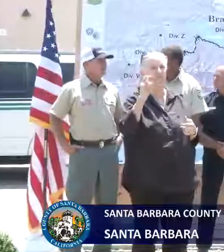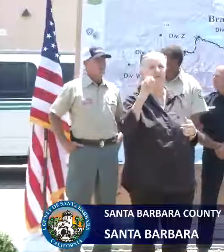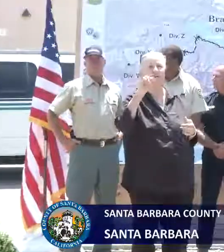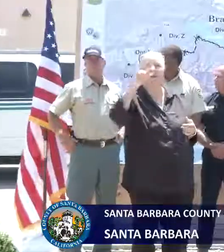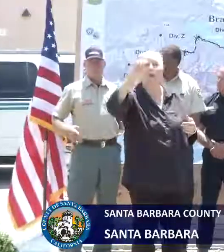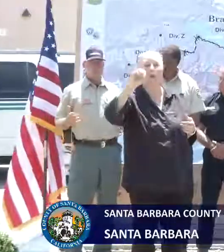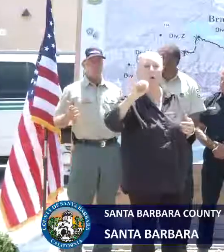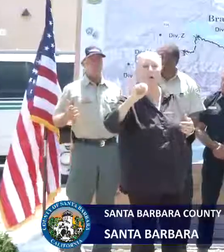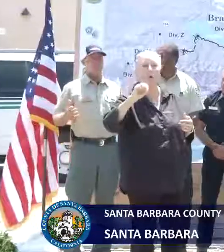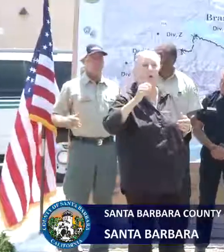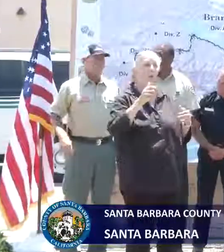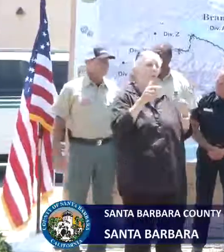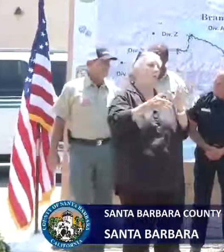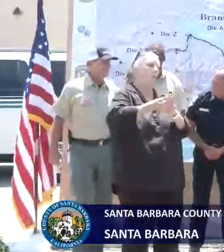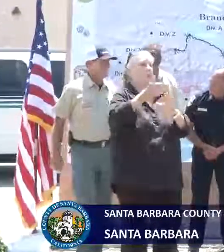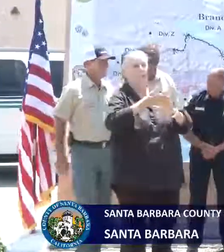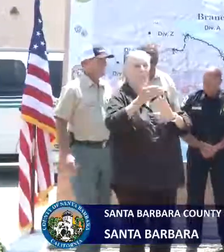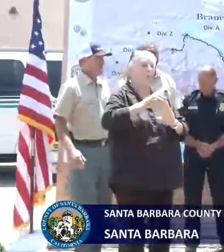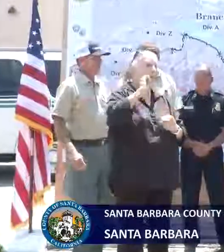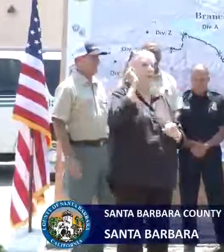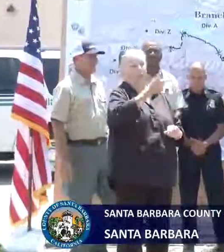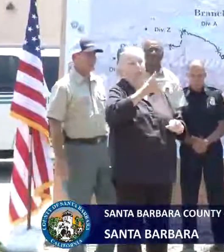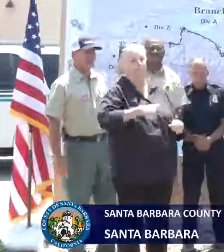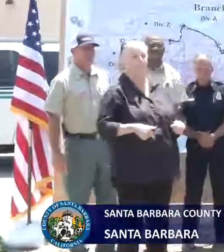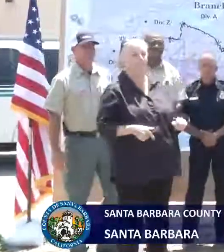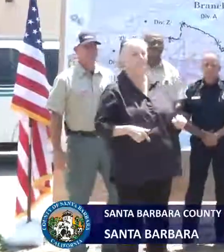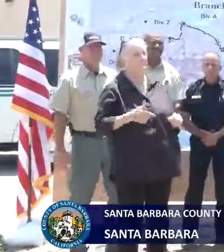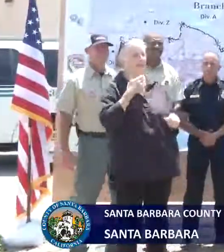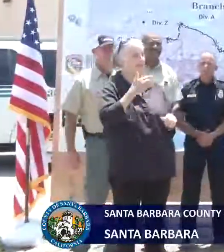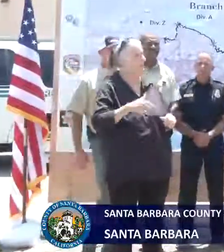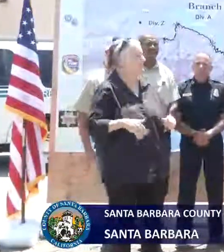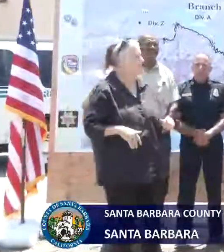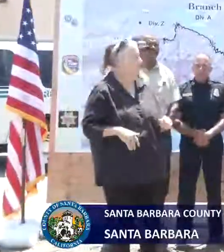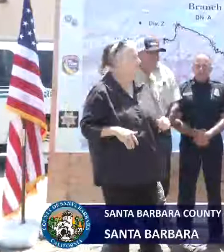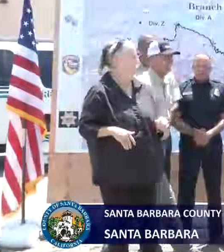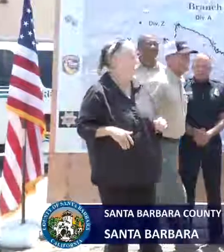of facilitate all of that. Okay. Thank you.